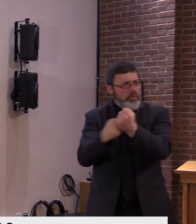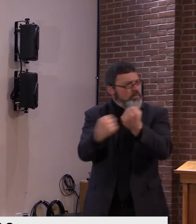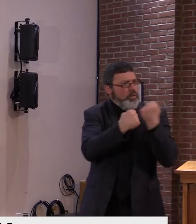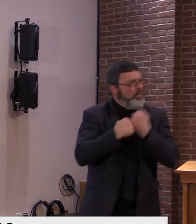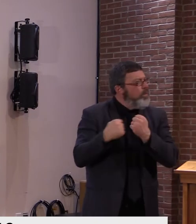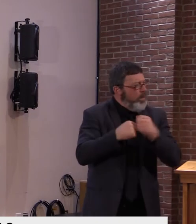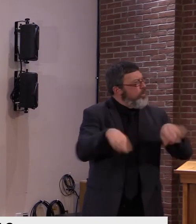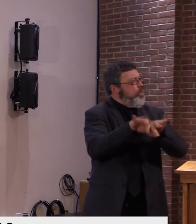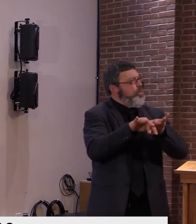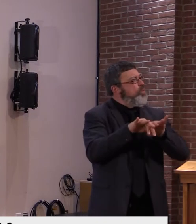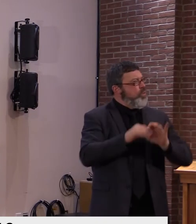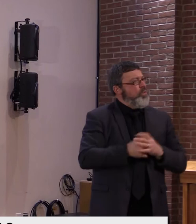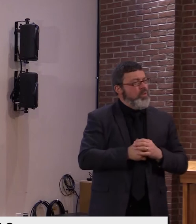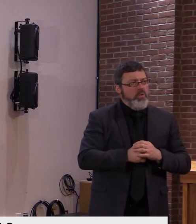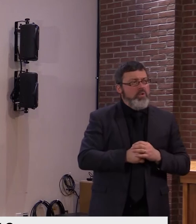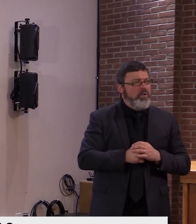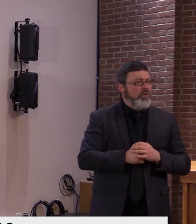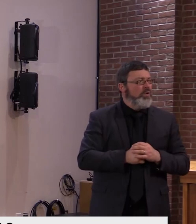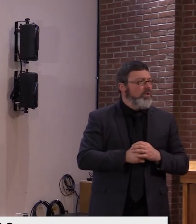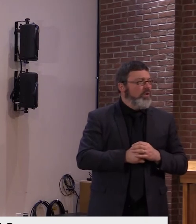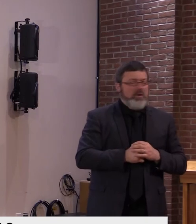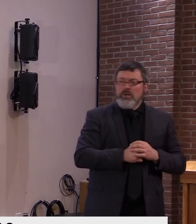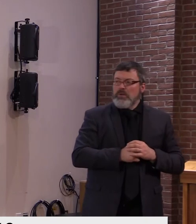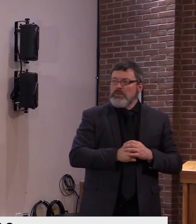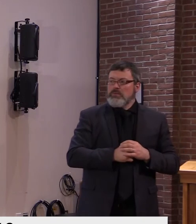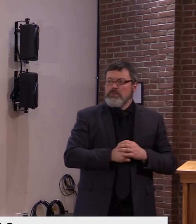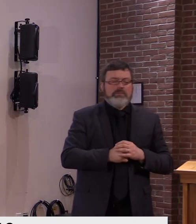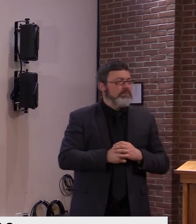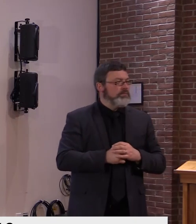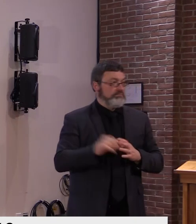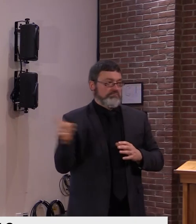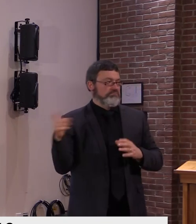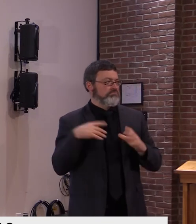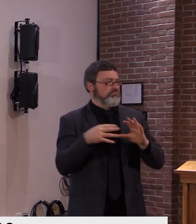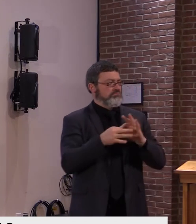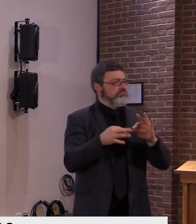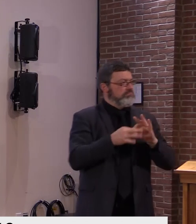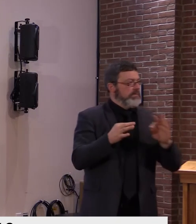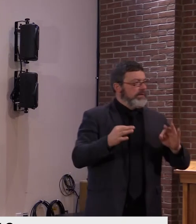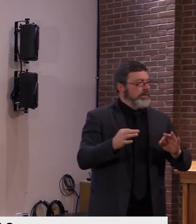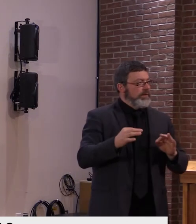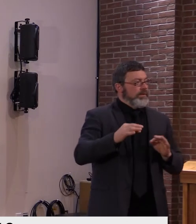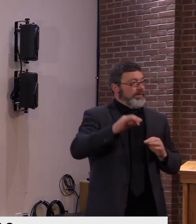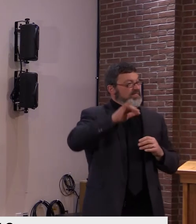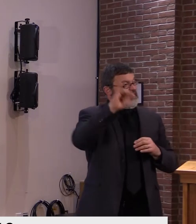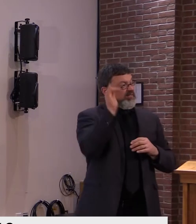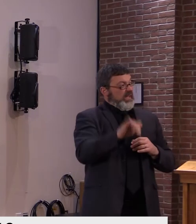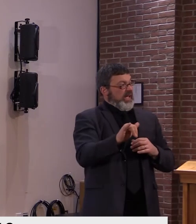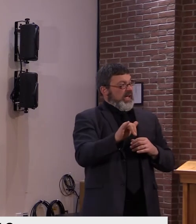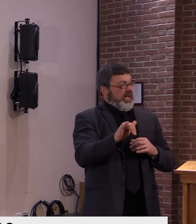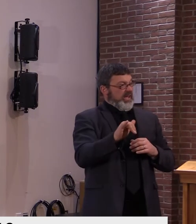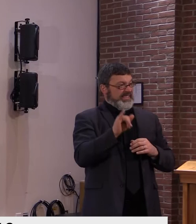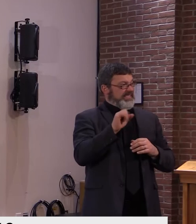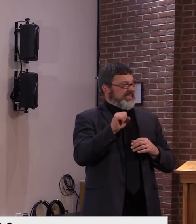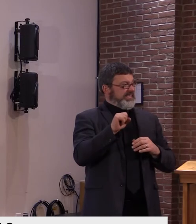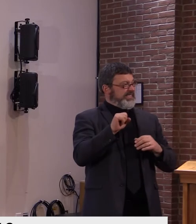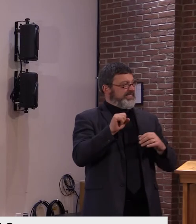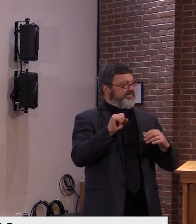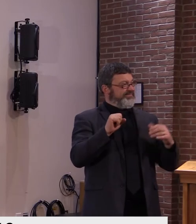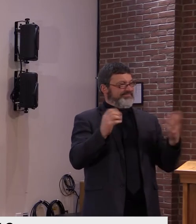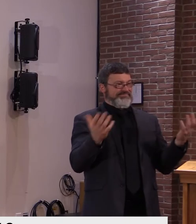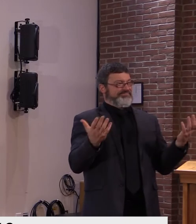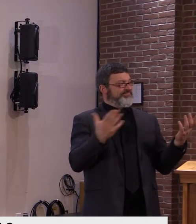well received by many. So, and that's part of what we're trying to do with this campaign, so to